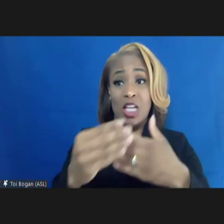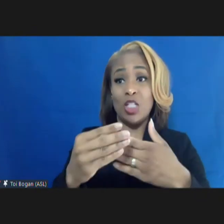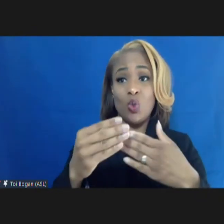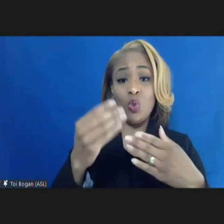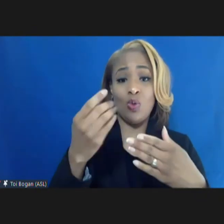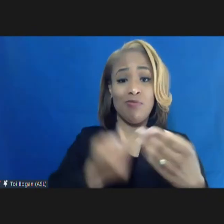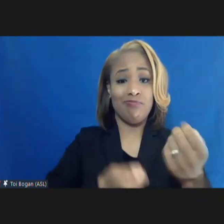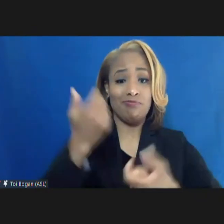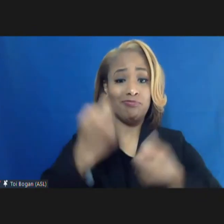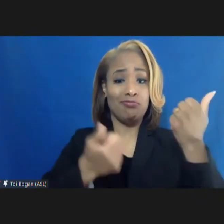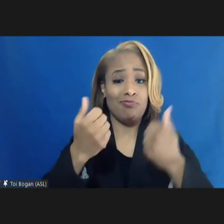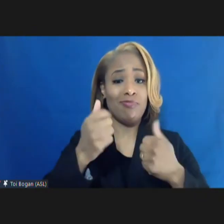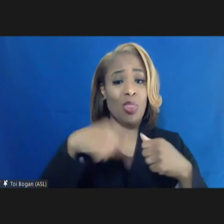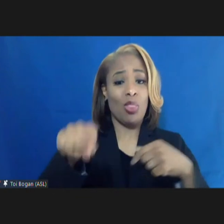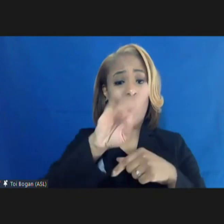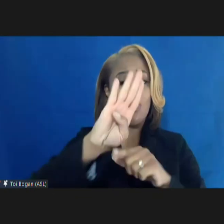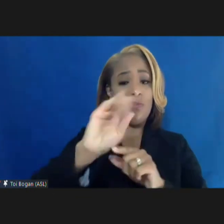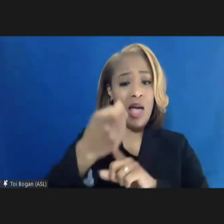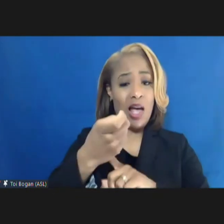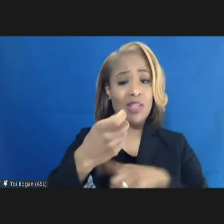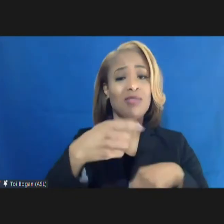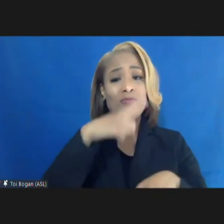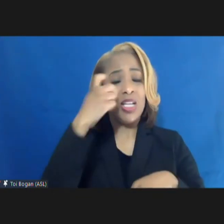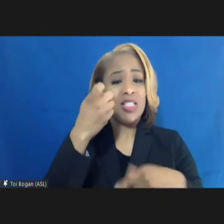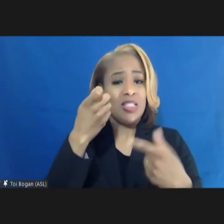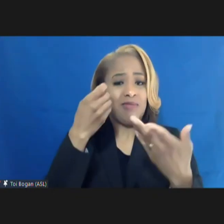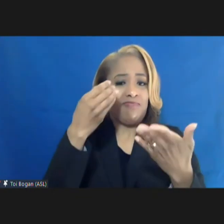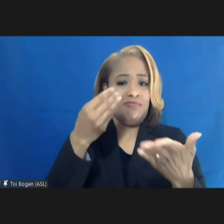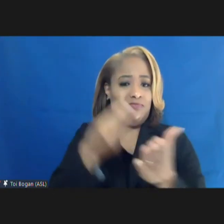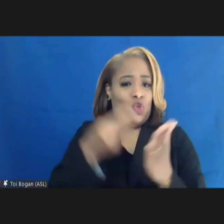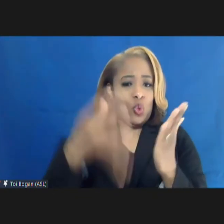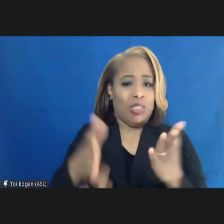boxes as a result of the prohibitive costs and the requirements.